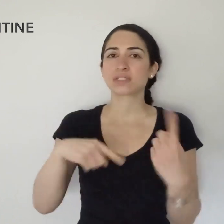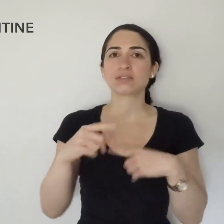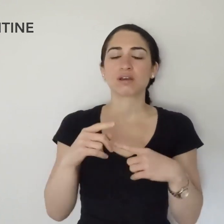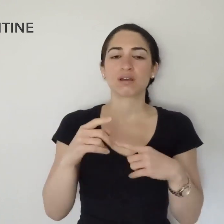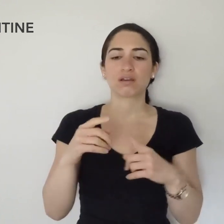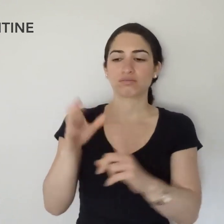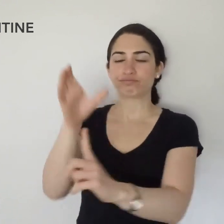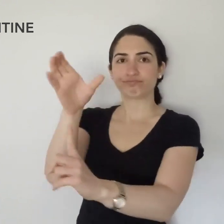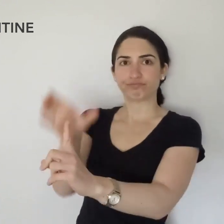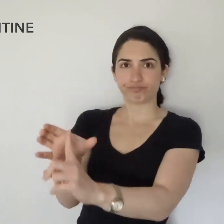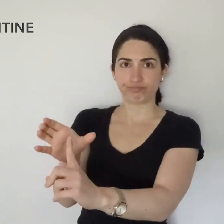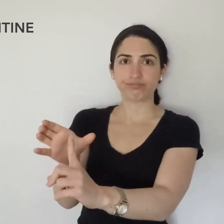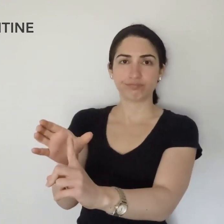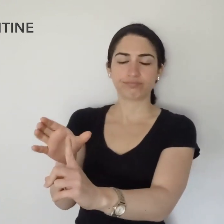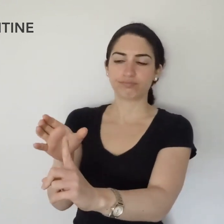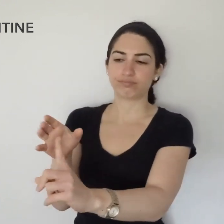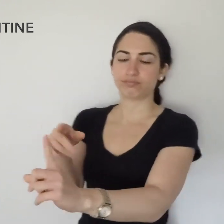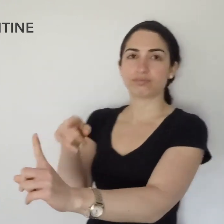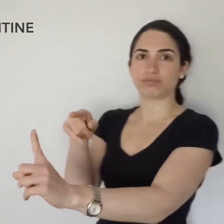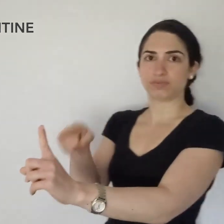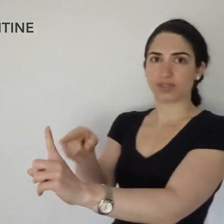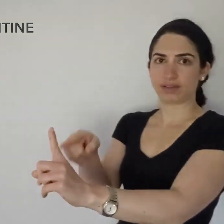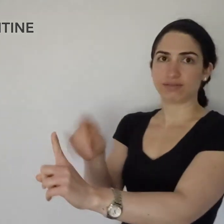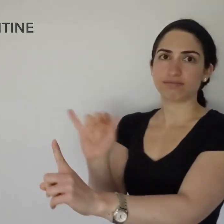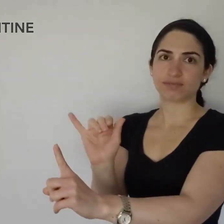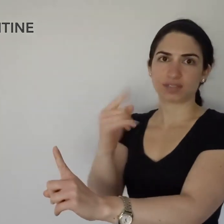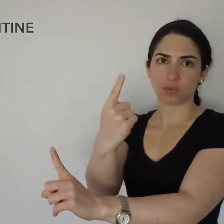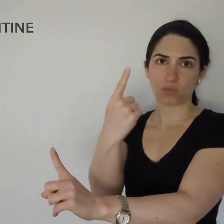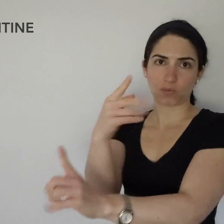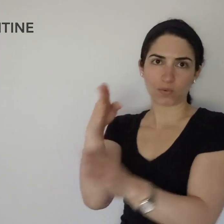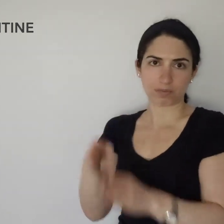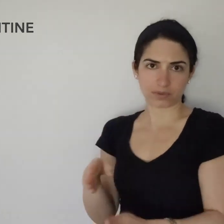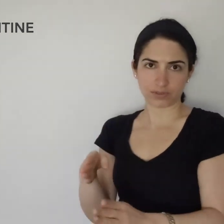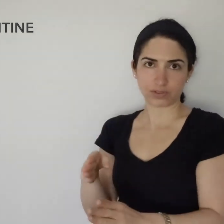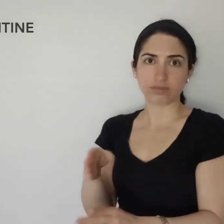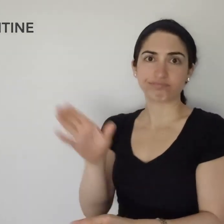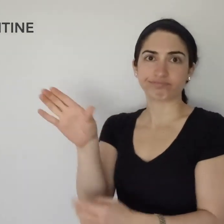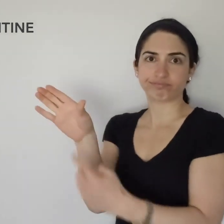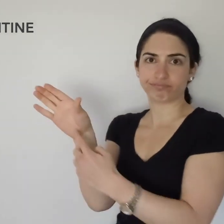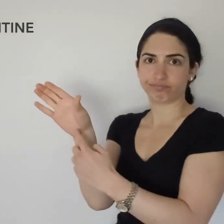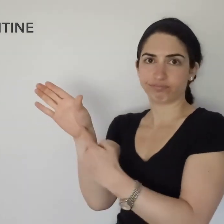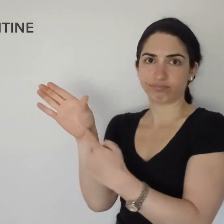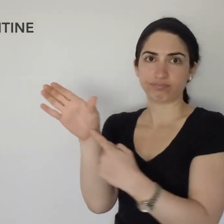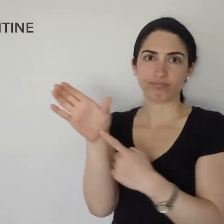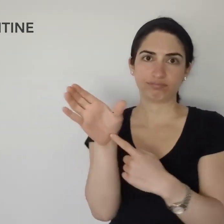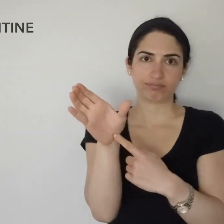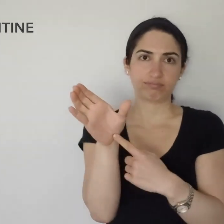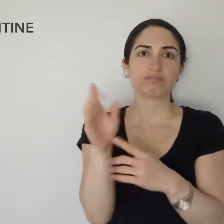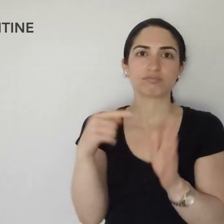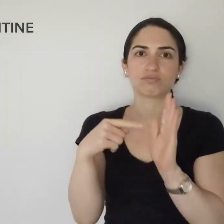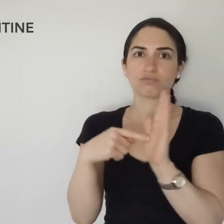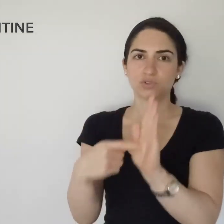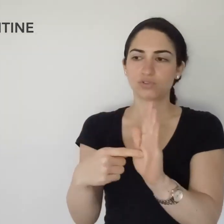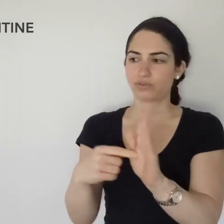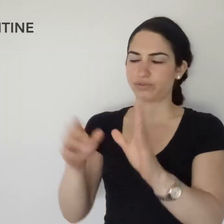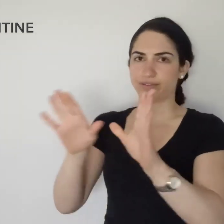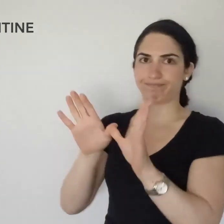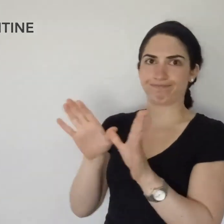I've seen it also signed like this, where you show one person or perhaps a group, and then the other C